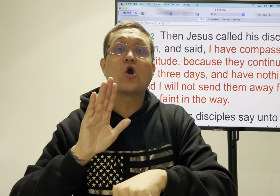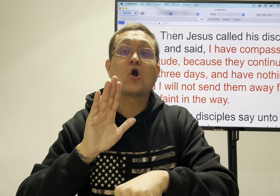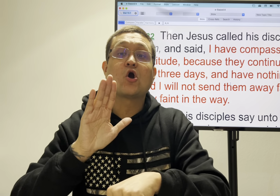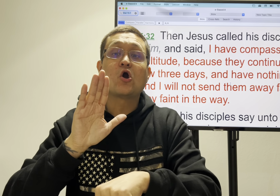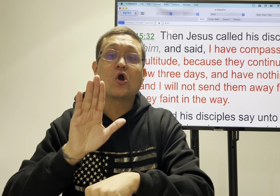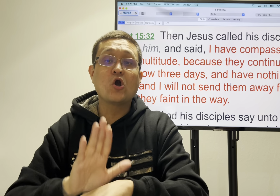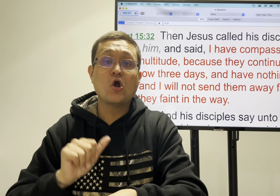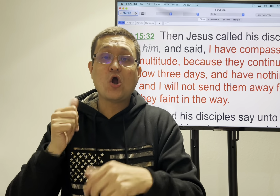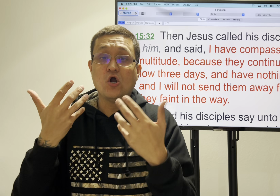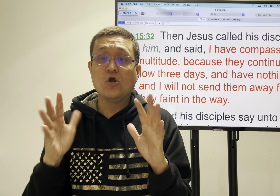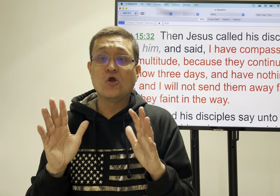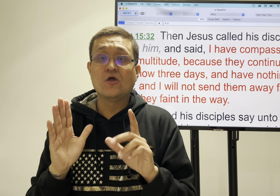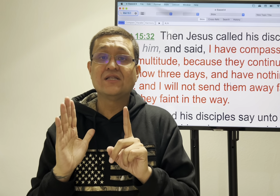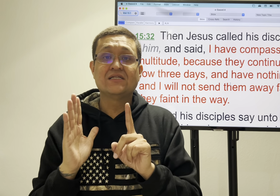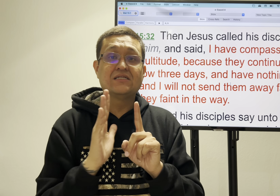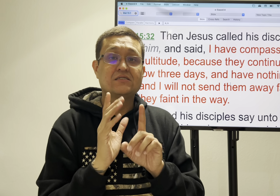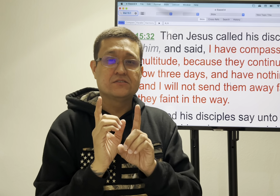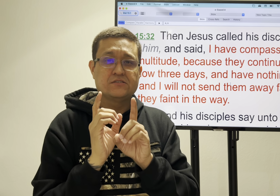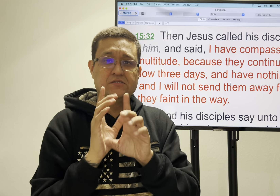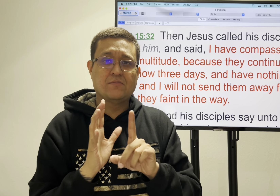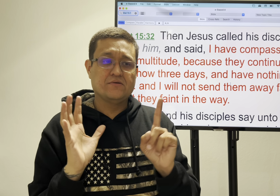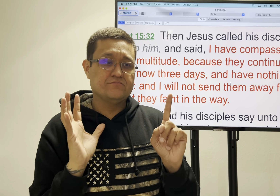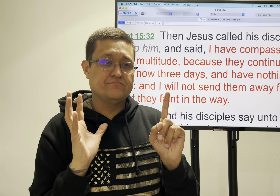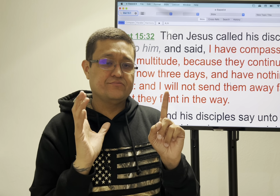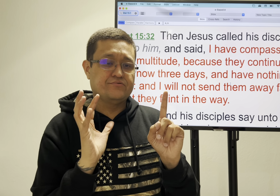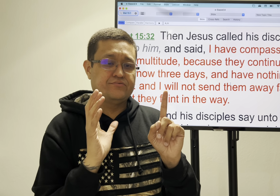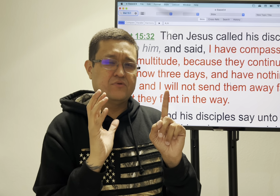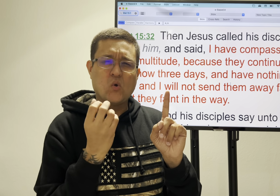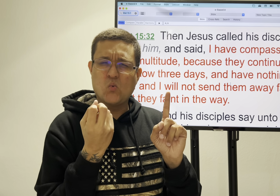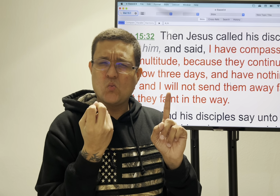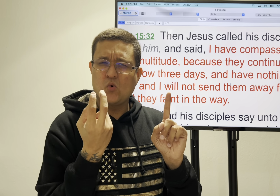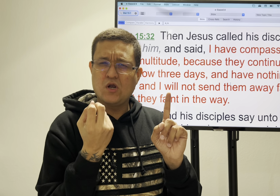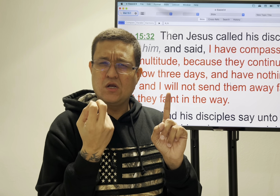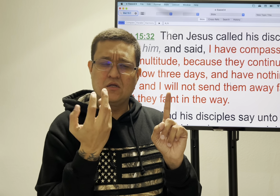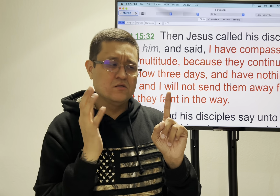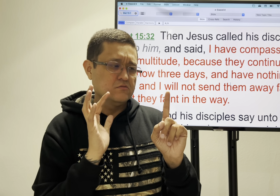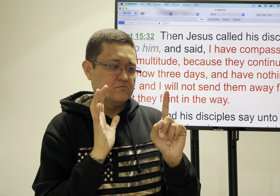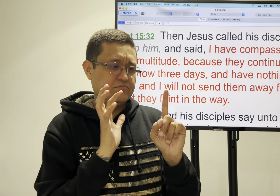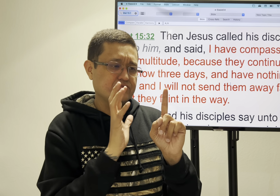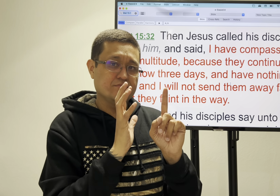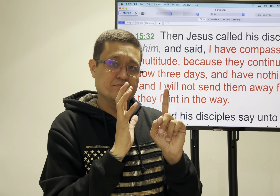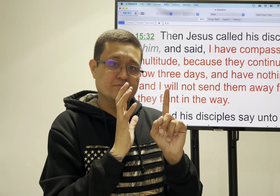In Matthew 15:32 says, then Jesus called his disciples unto him